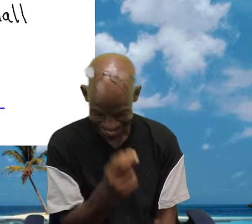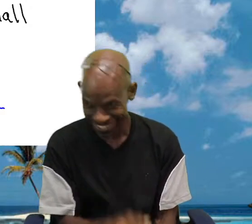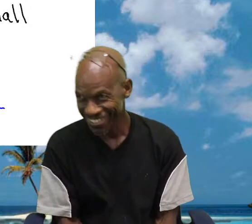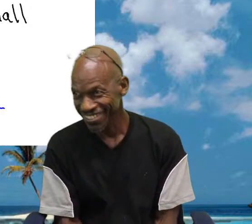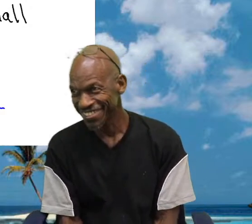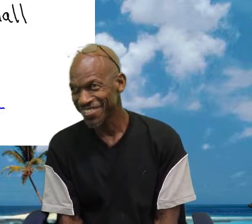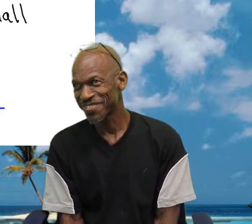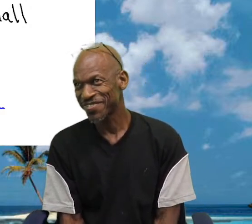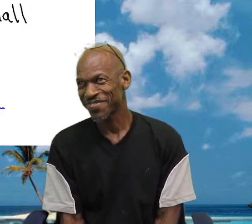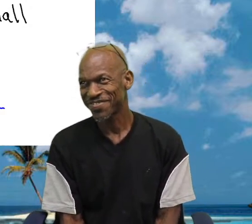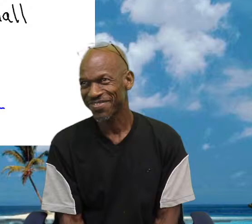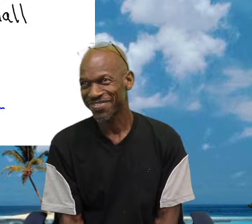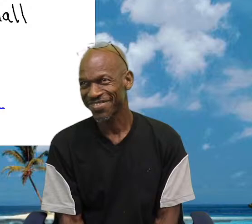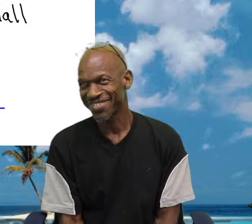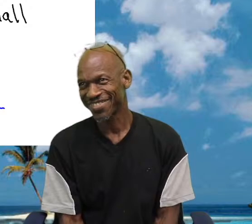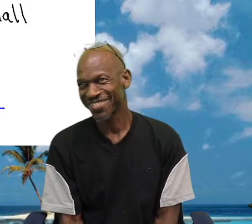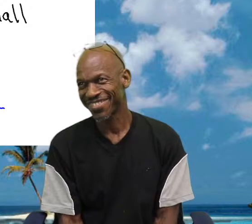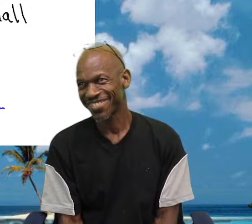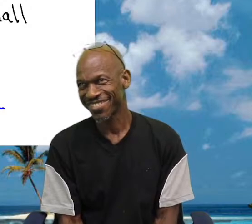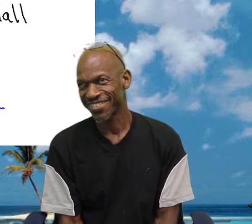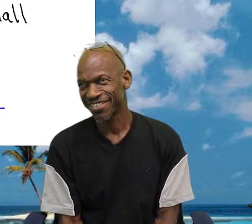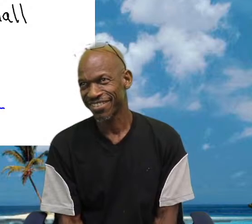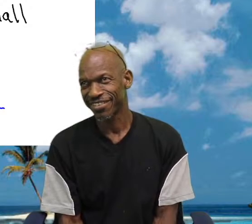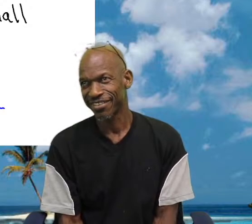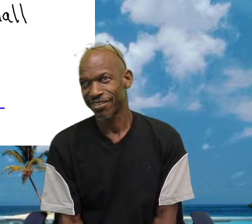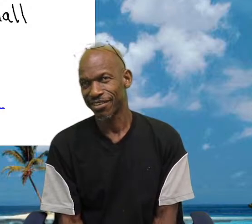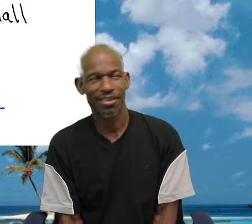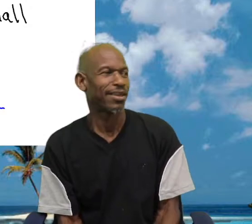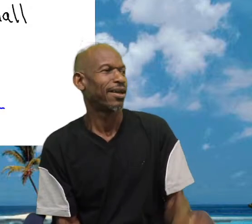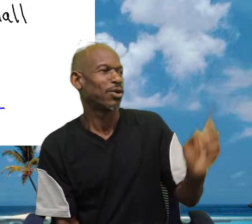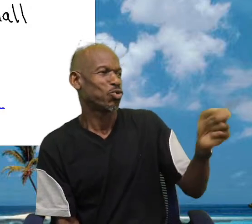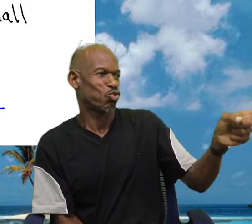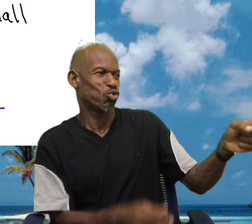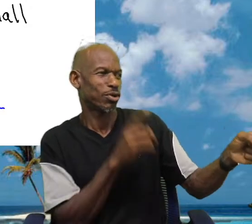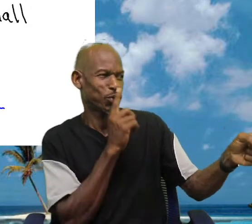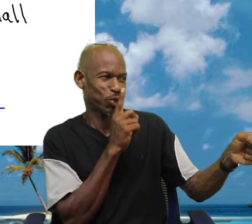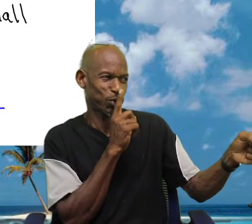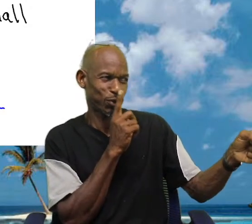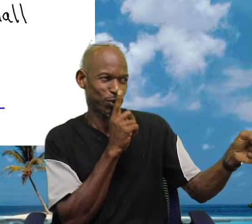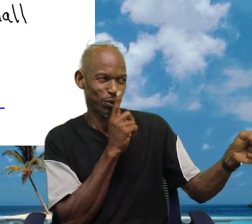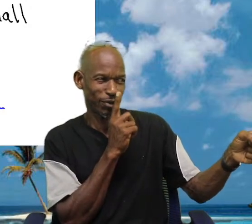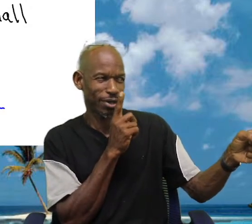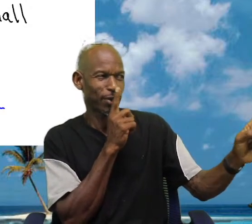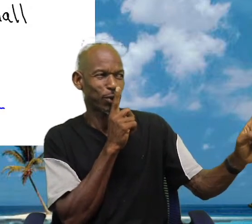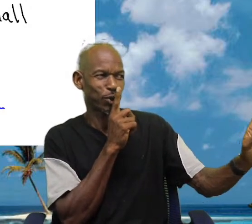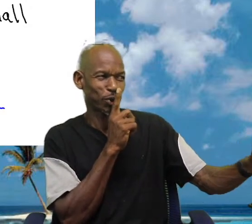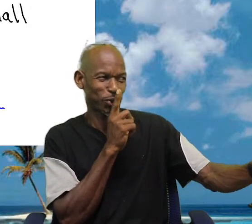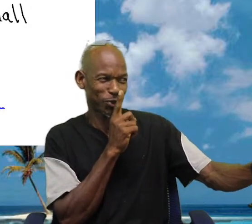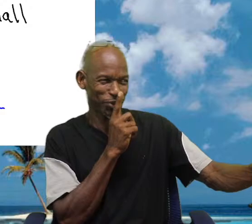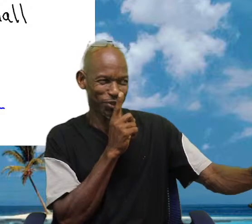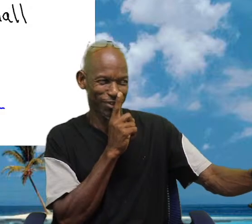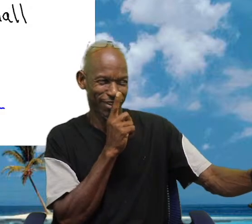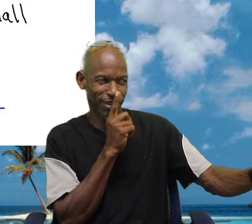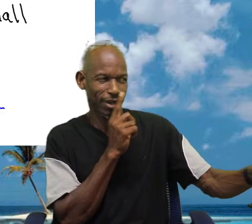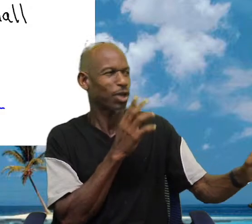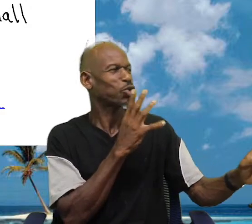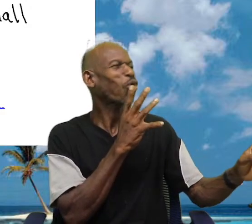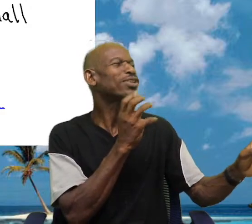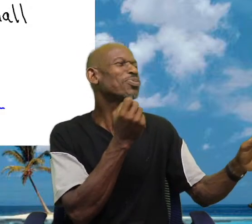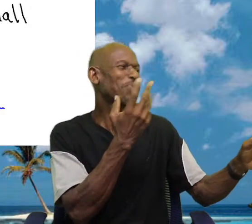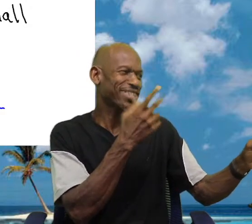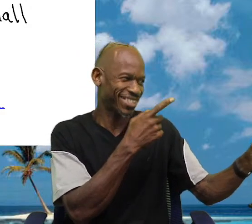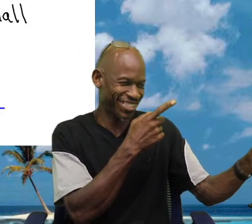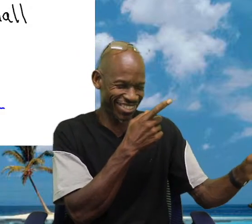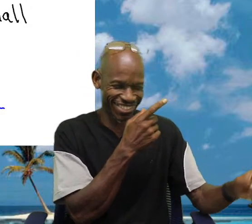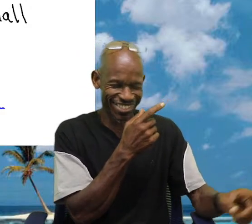Right. And I have a student in my class, apart physical. I have a student physically in my class